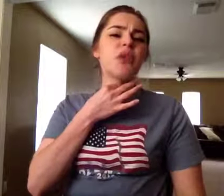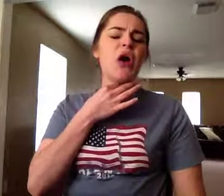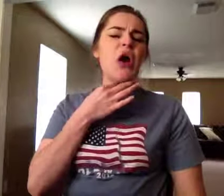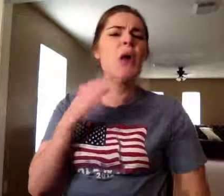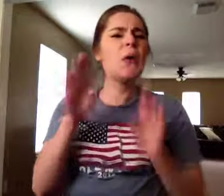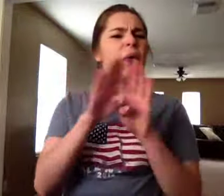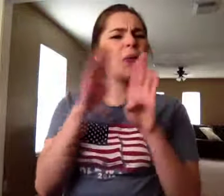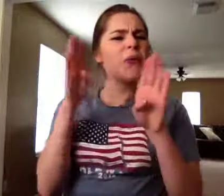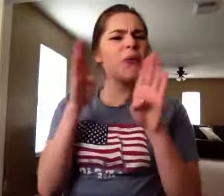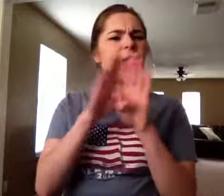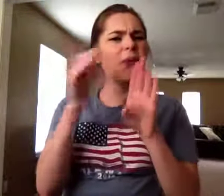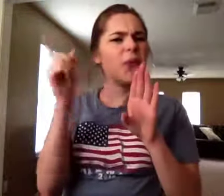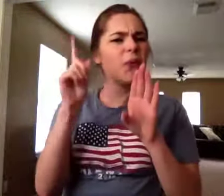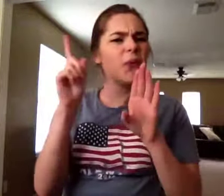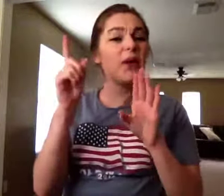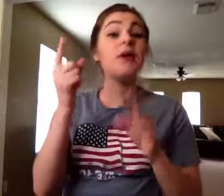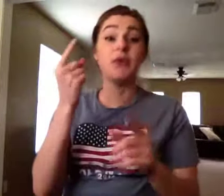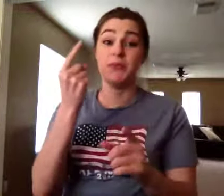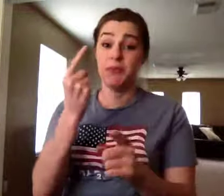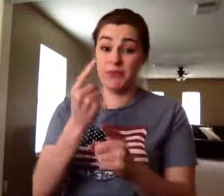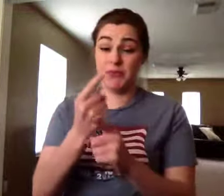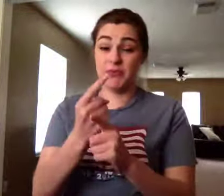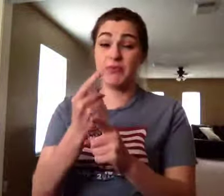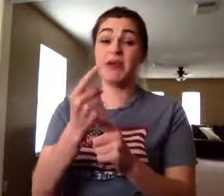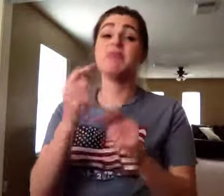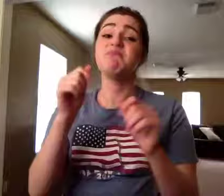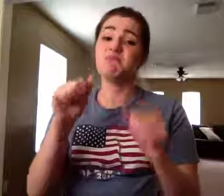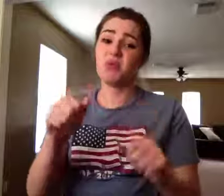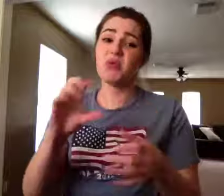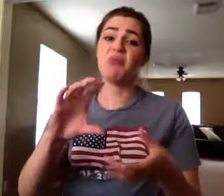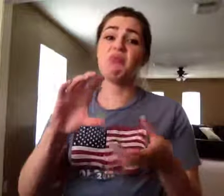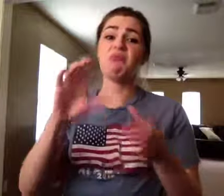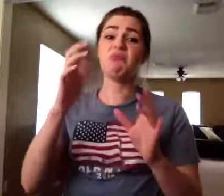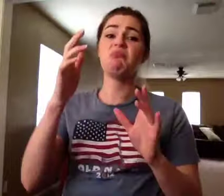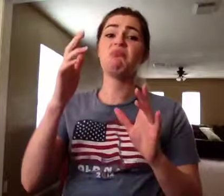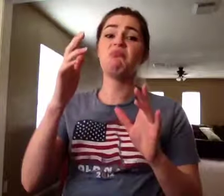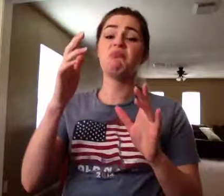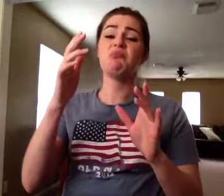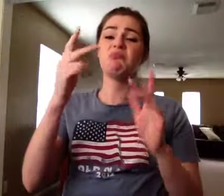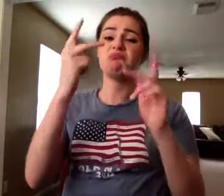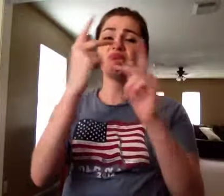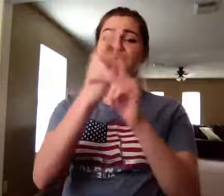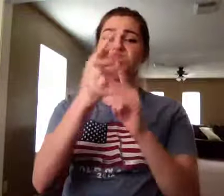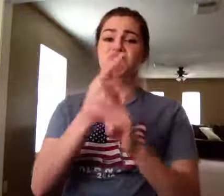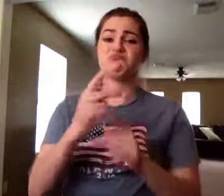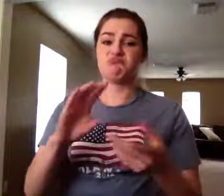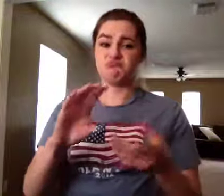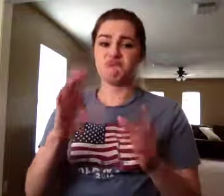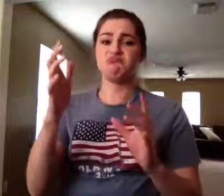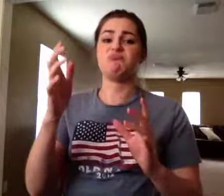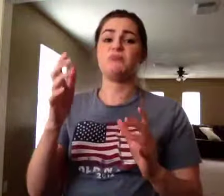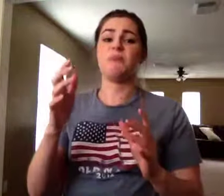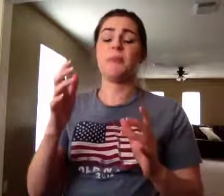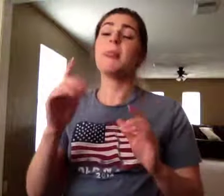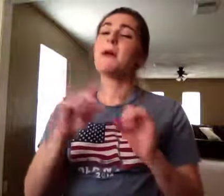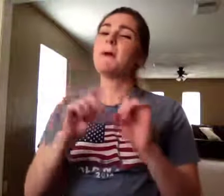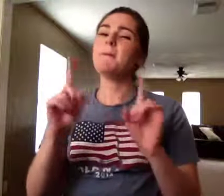door? And you're right, that could complicate your calculations somewhat, but we'll let Mr. Jones worry about that